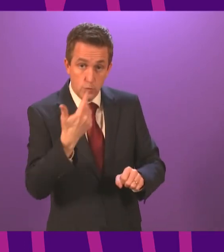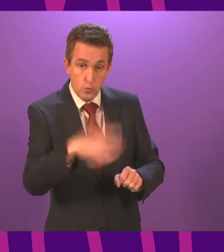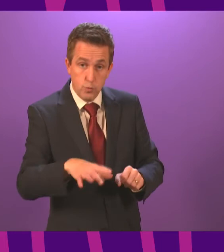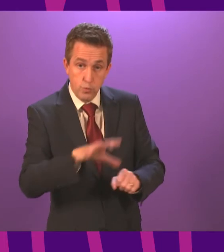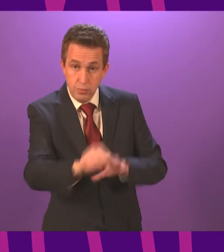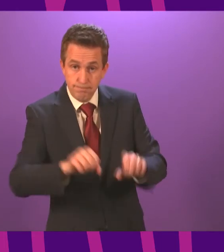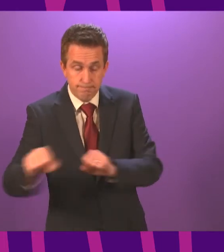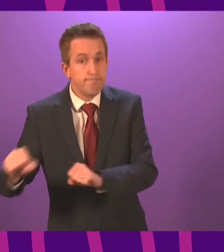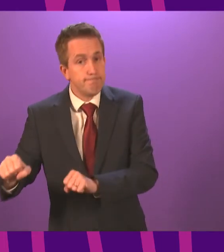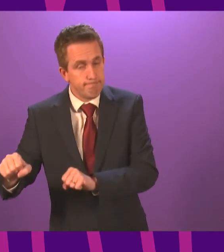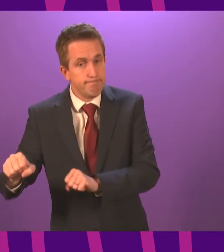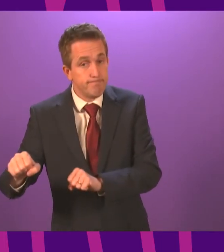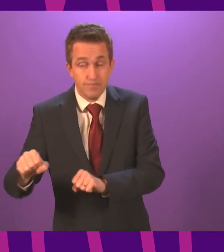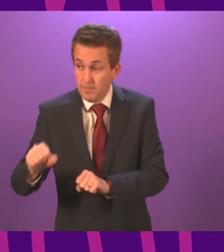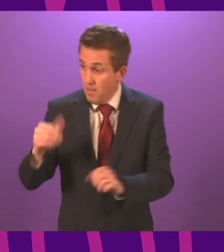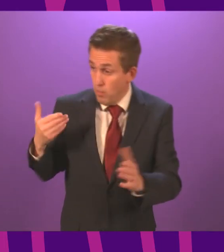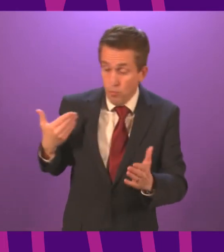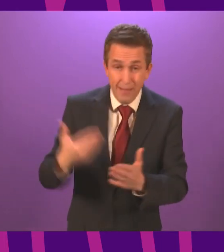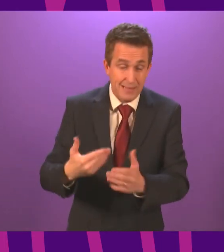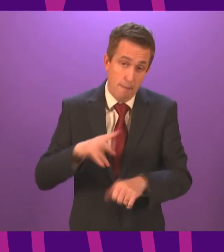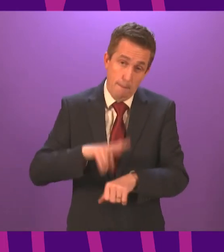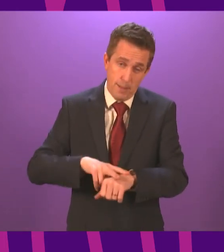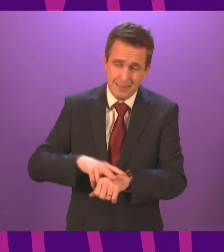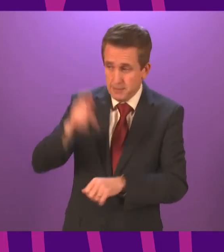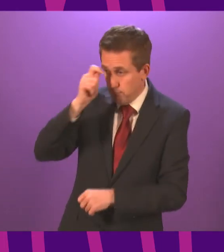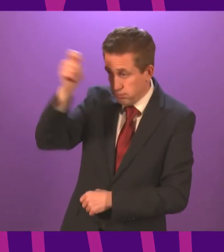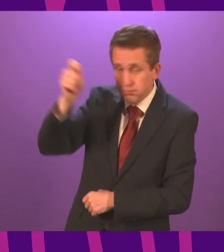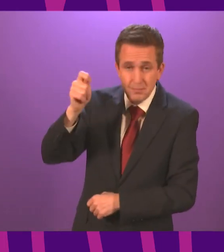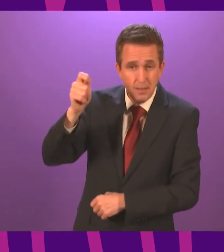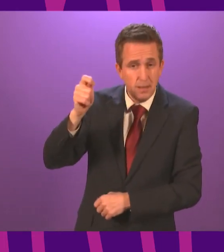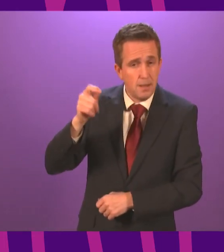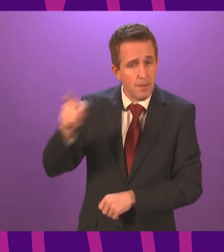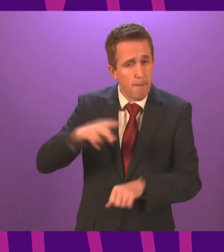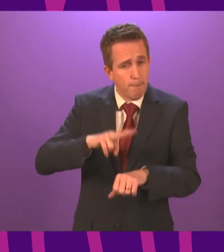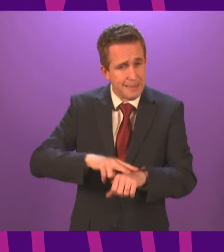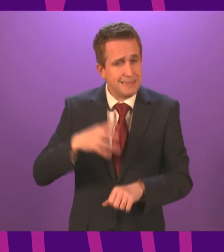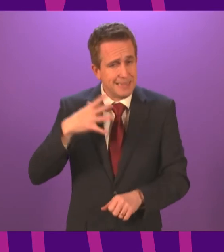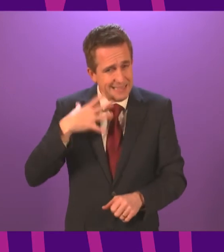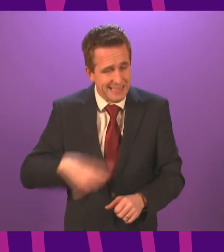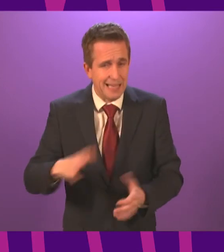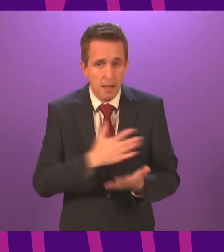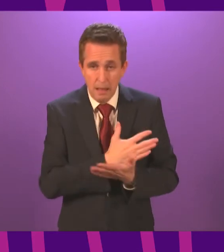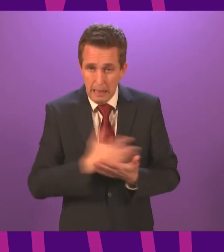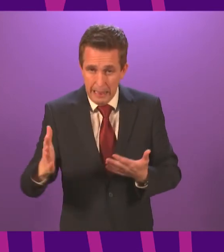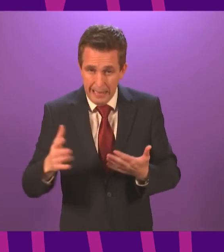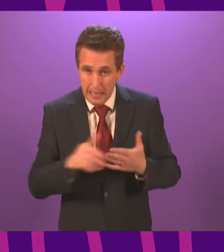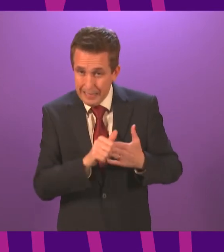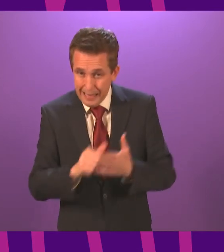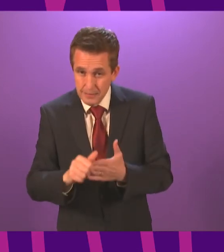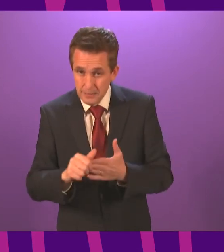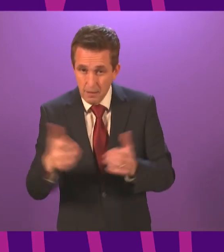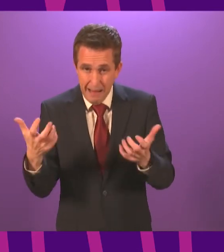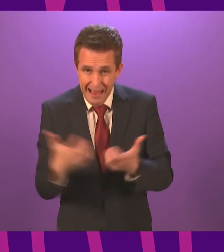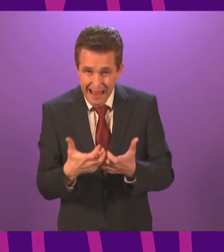done a tremendous job during this crisis. The least they deserve here is a clear explanation of how they are